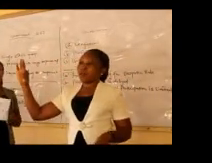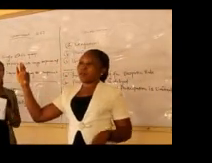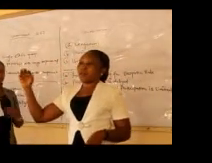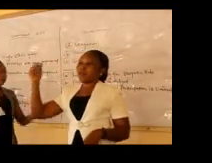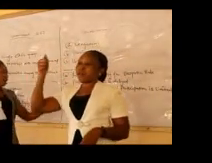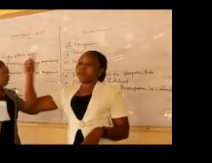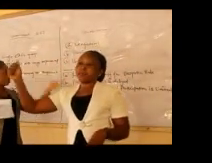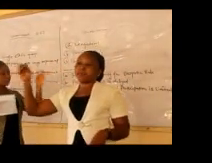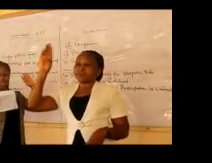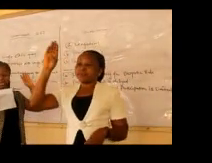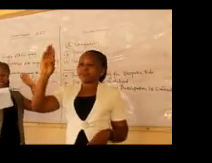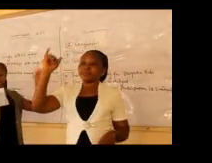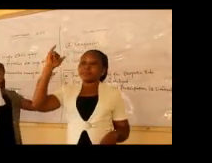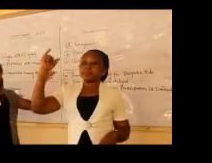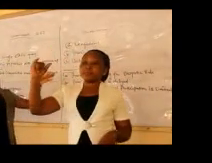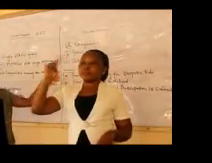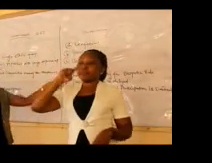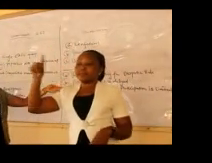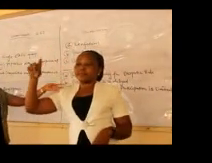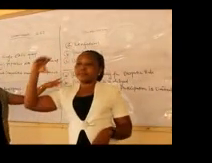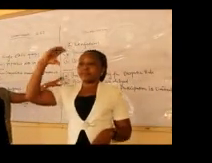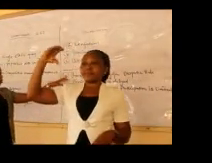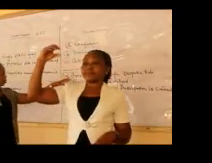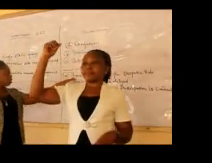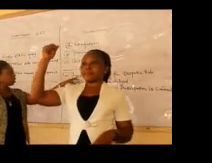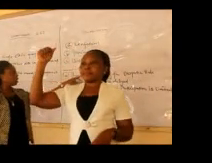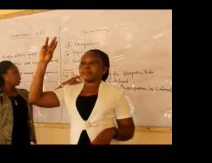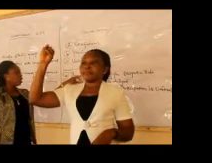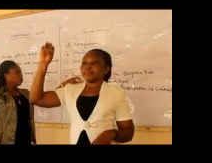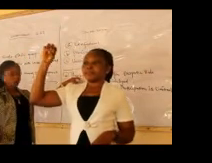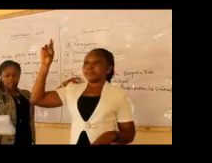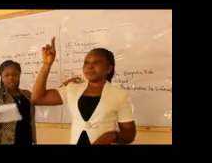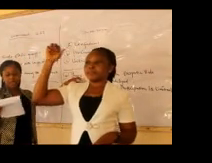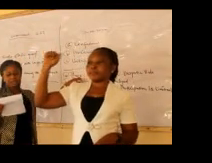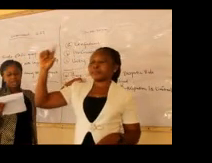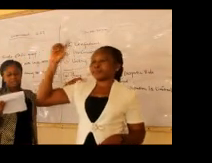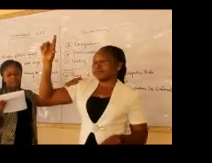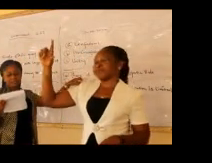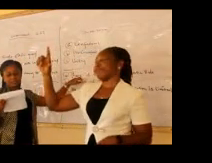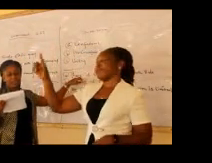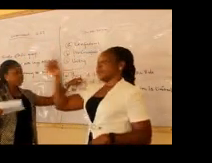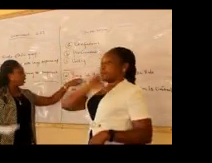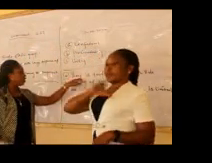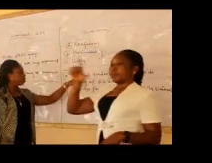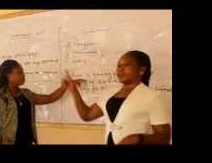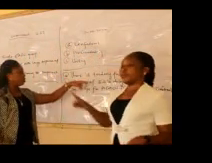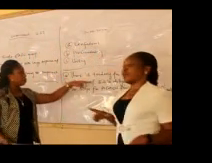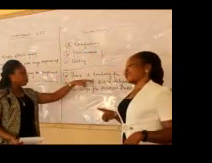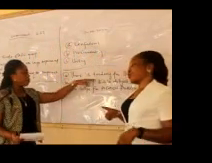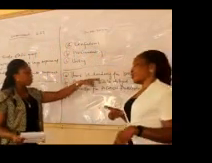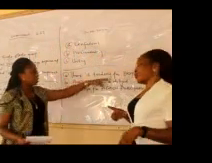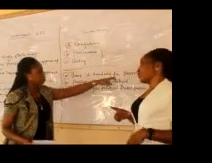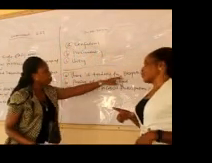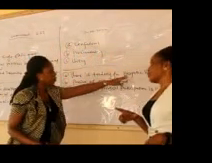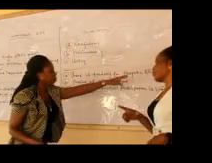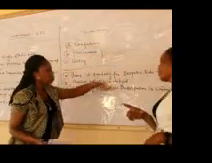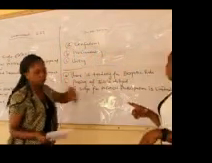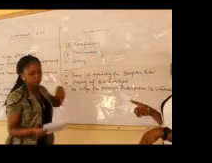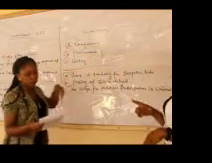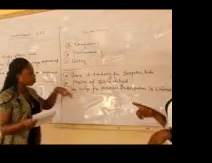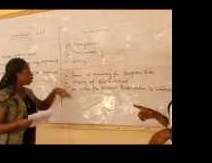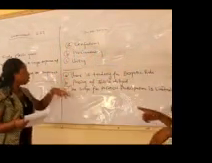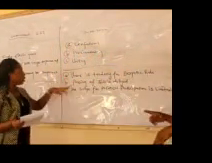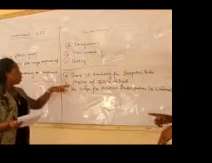a bicameral legislation? The options are on the board. A, there is tendency for